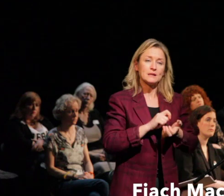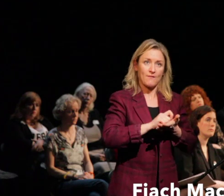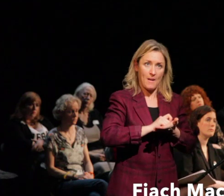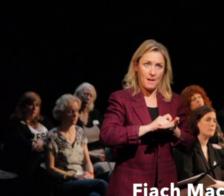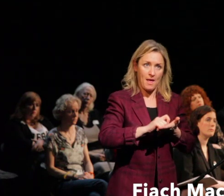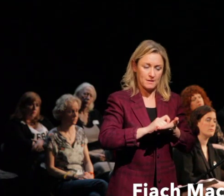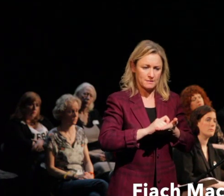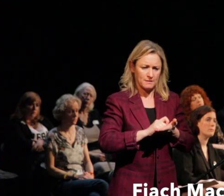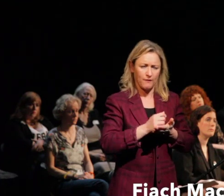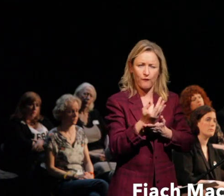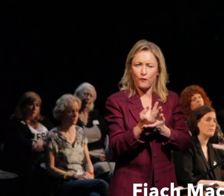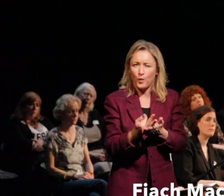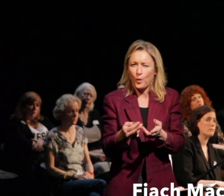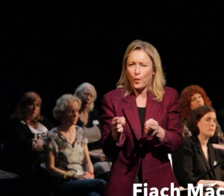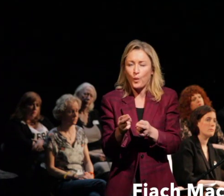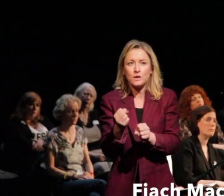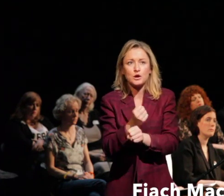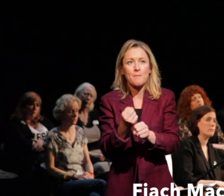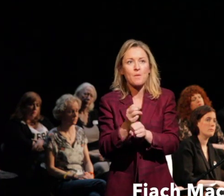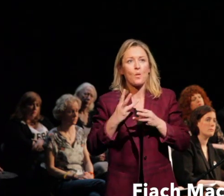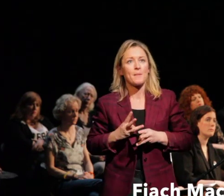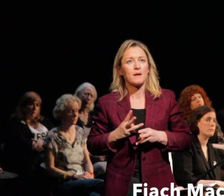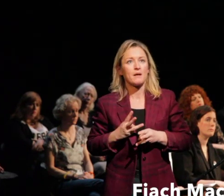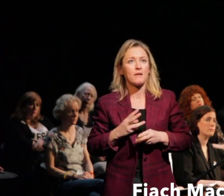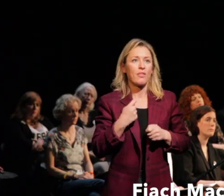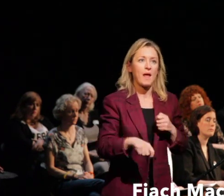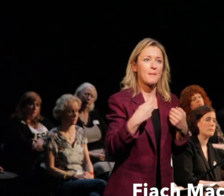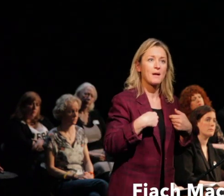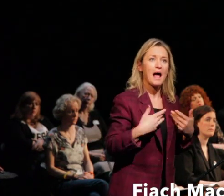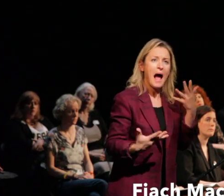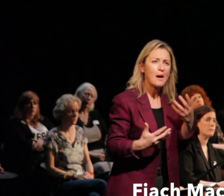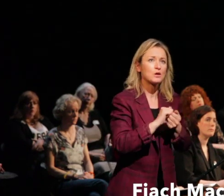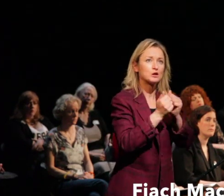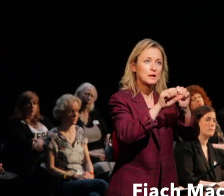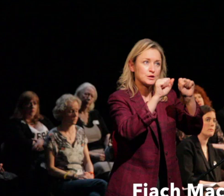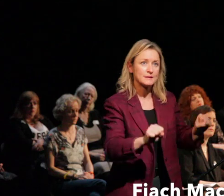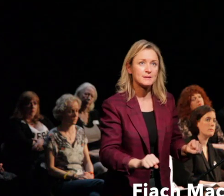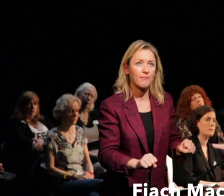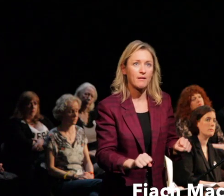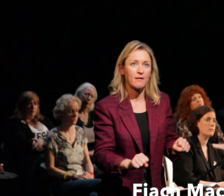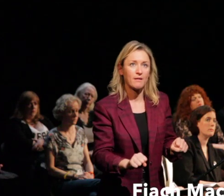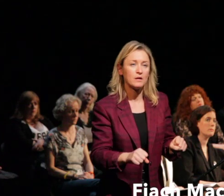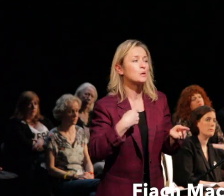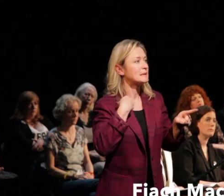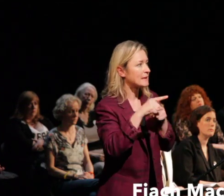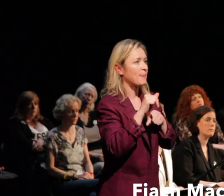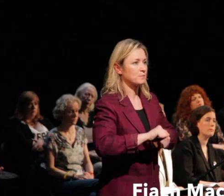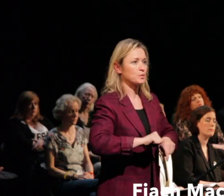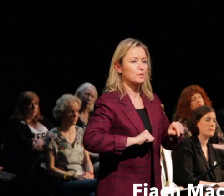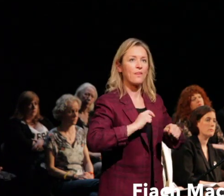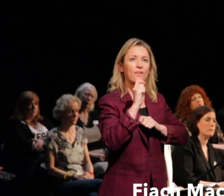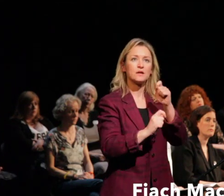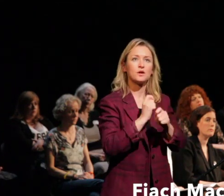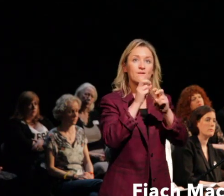that? How can we change the system to motivate the many great women playwrights to send them to this theatre? Visibility is